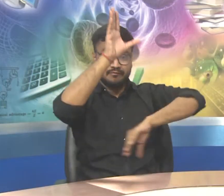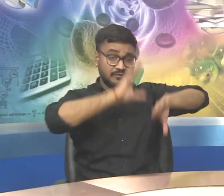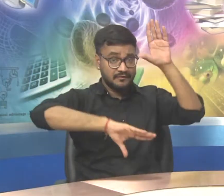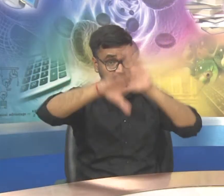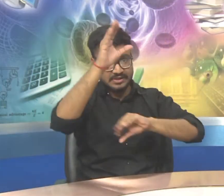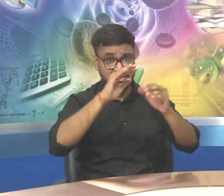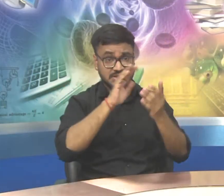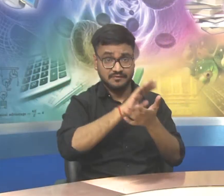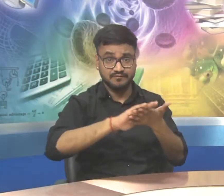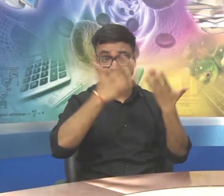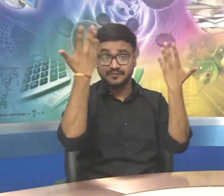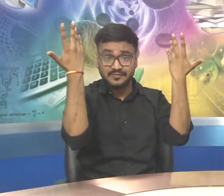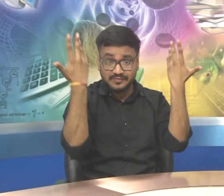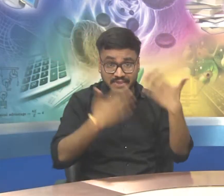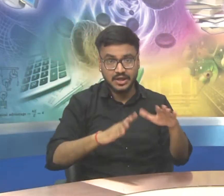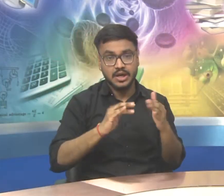Previously, we learned part 3,